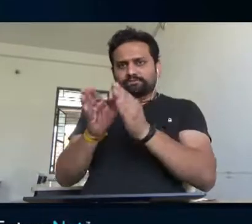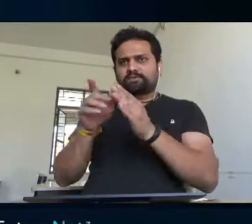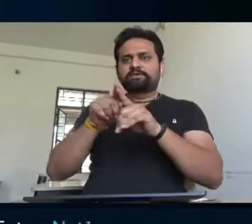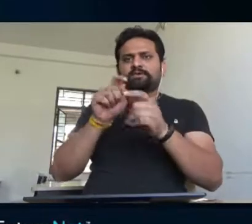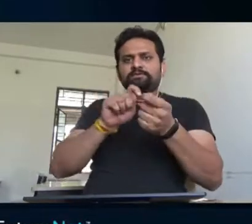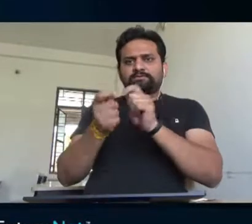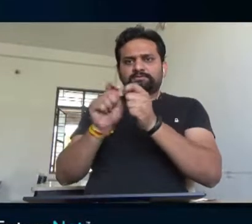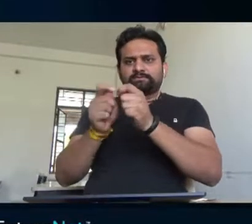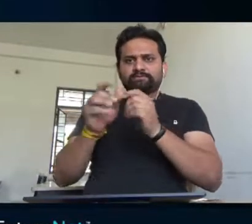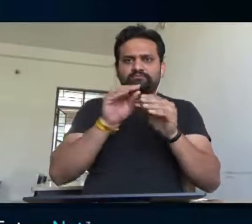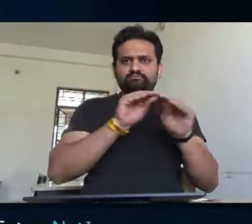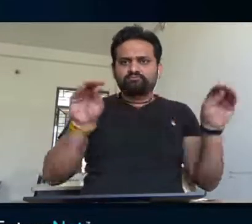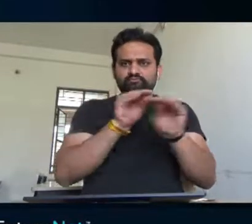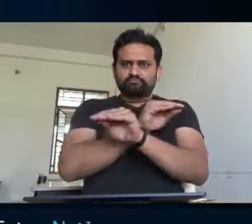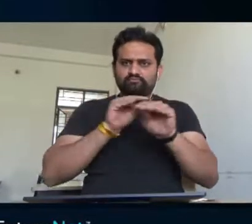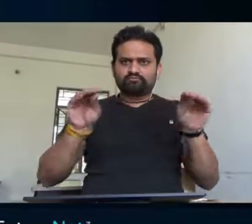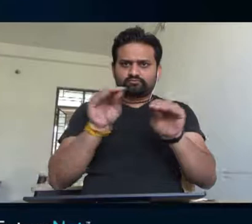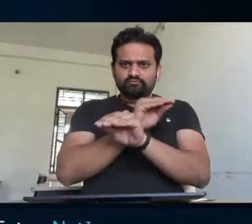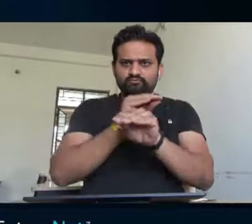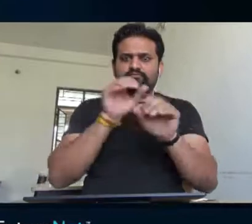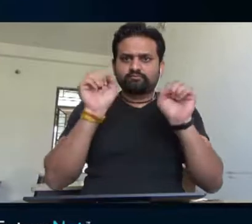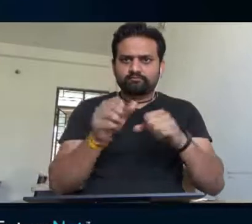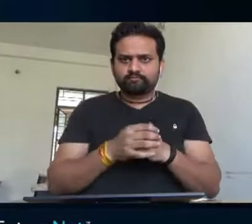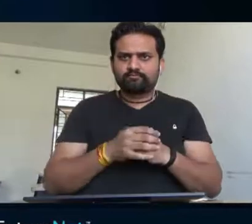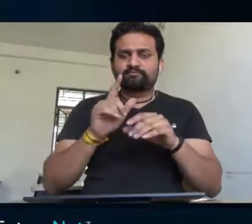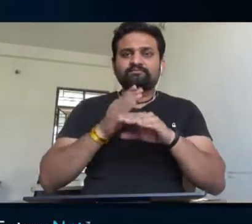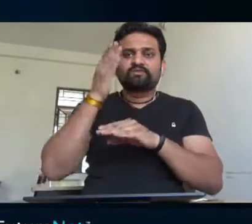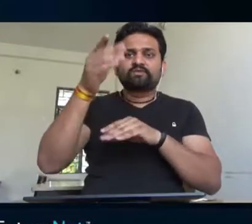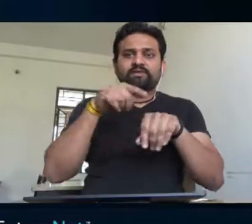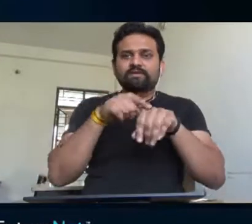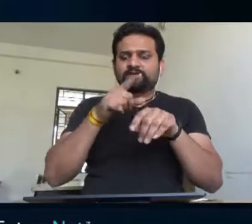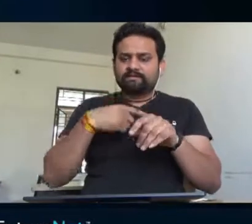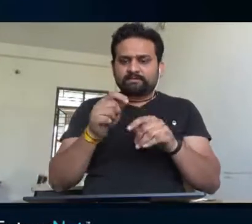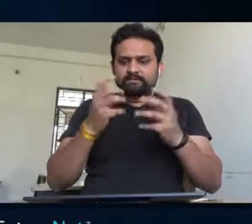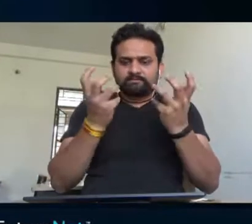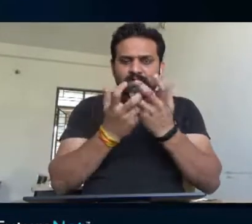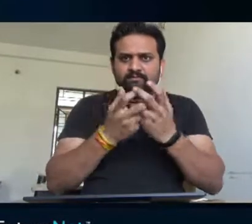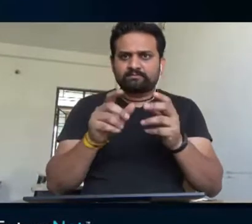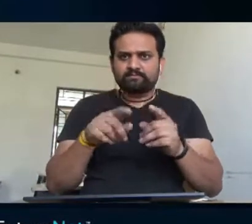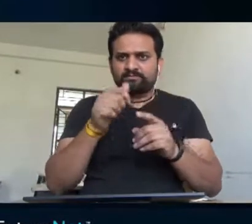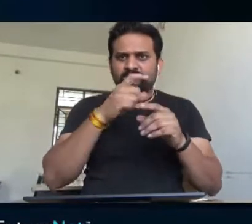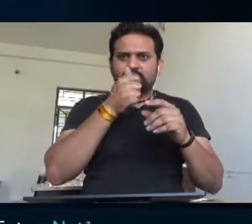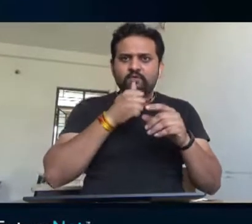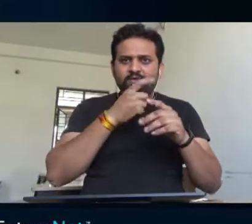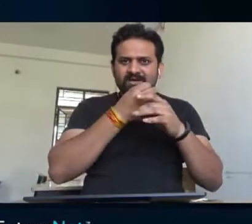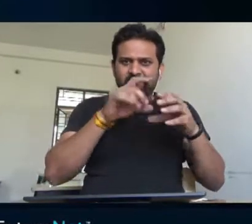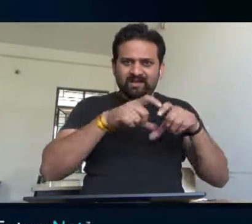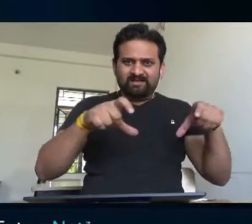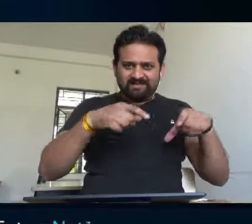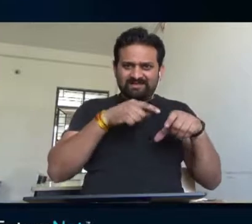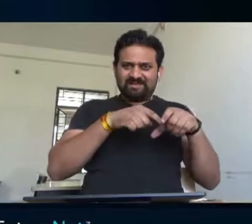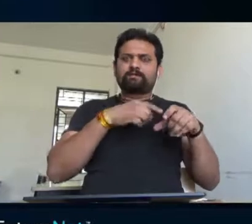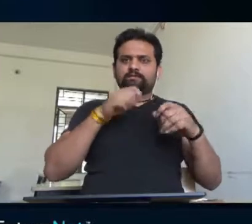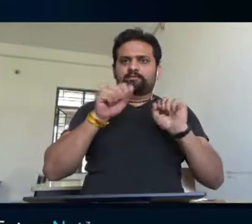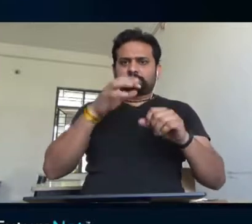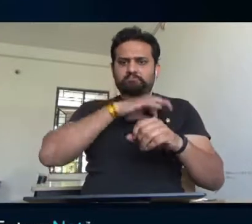matrix upgrades, and also in Future Ad Pro that you can buy ad packs with the codes with your income from these